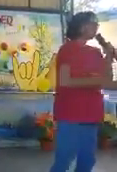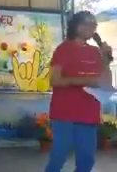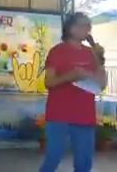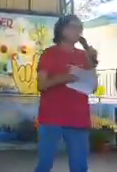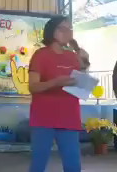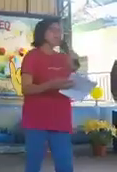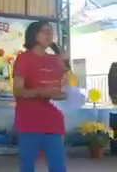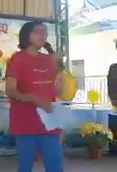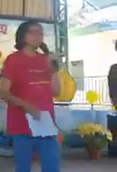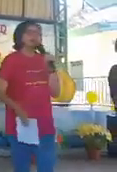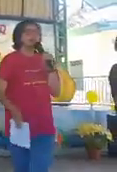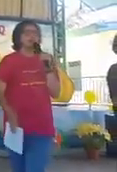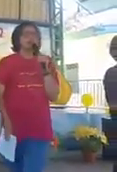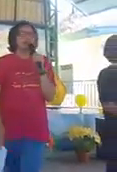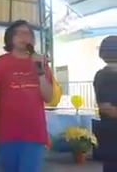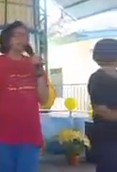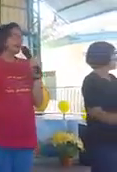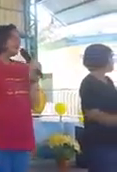Praise and worship.